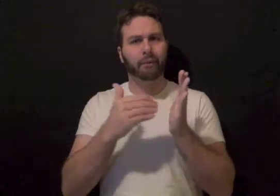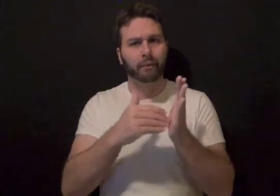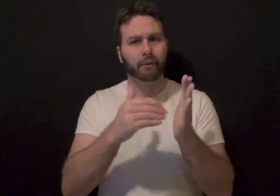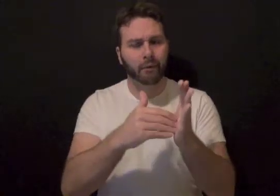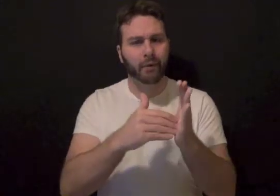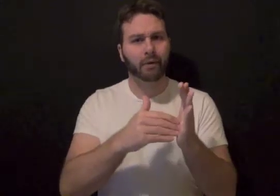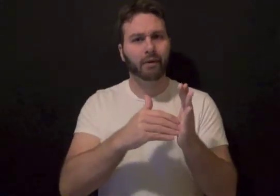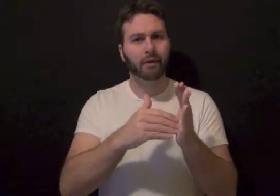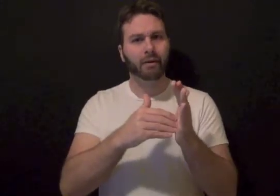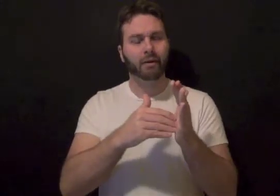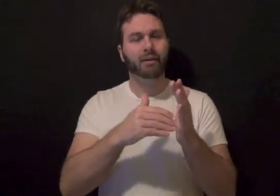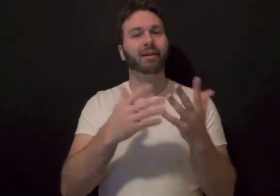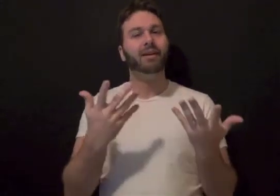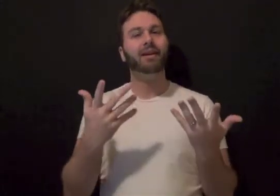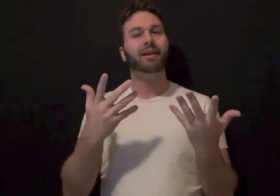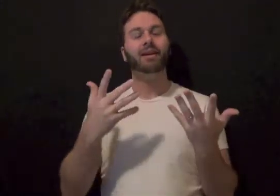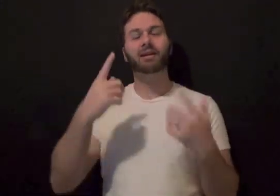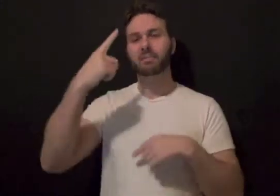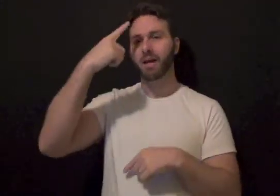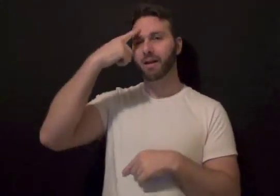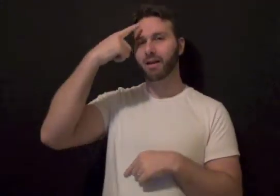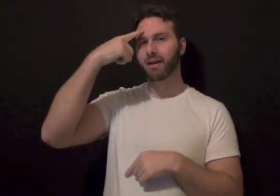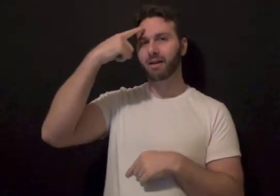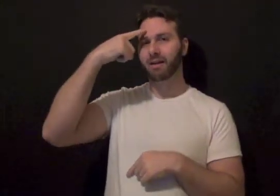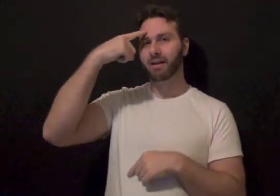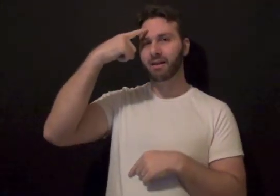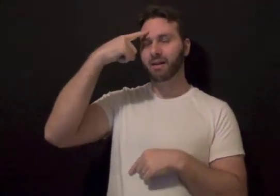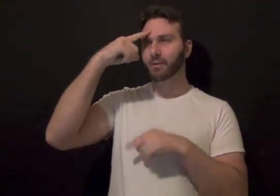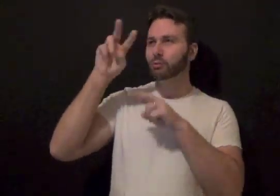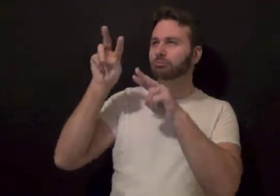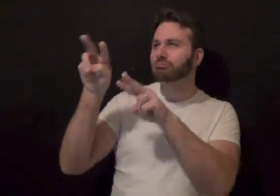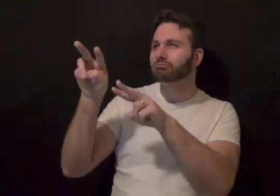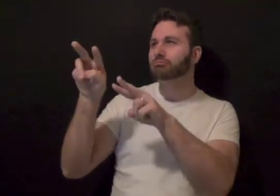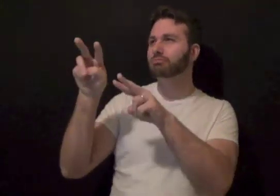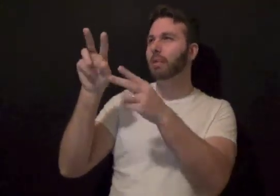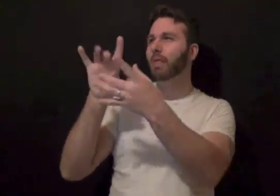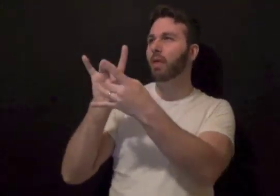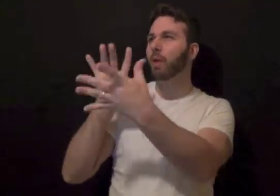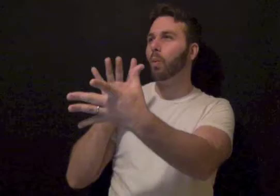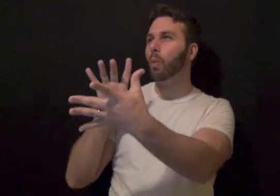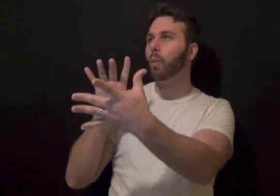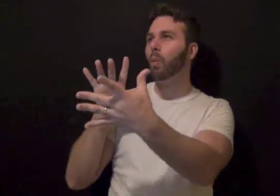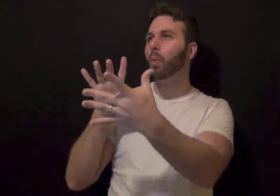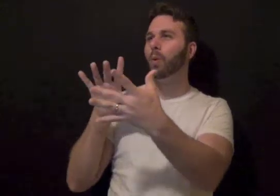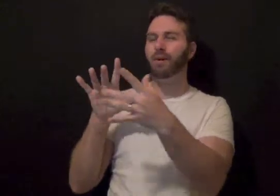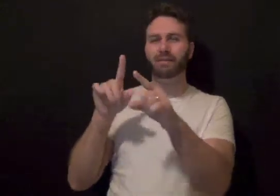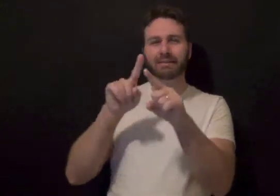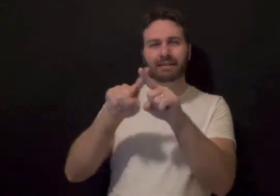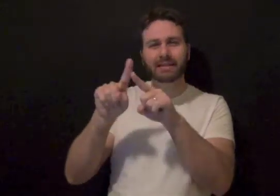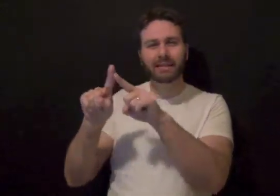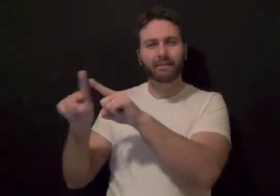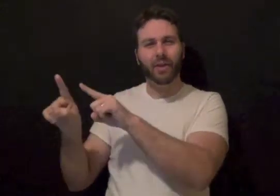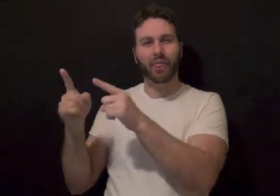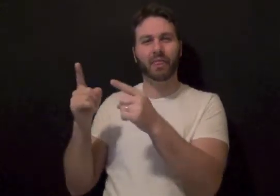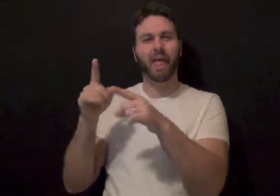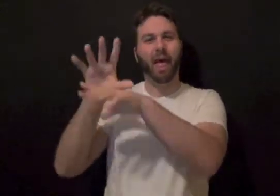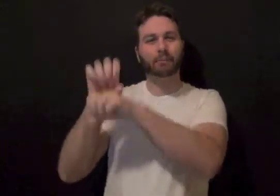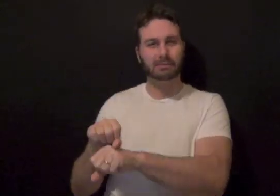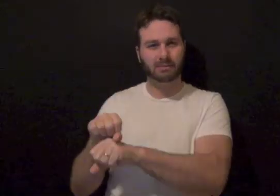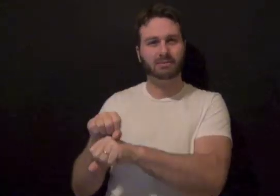to watch the mind in this way that we can start to let go of those storylines and patterns of mind. But when you sit down and you watch the mind